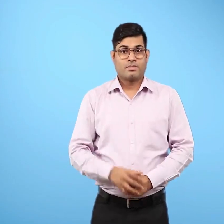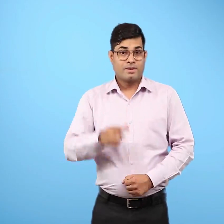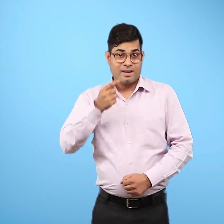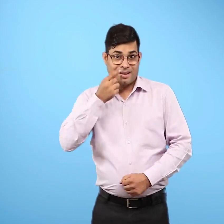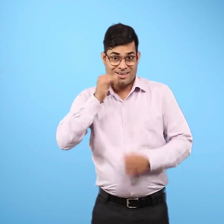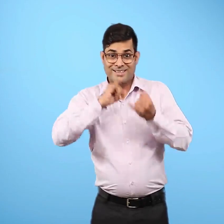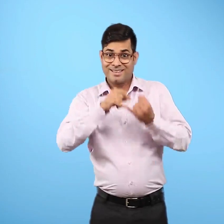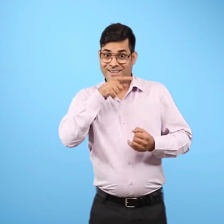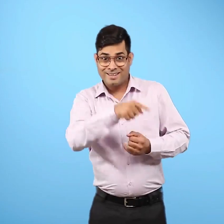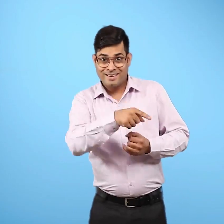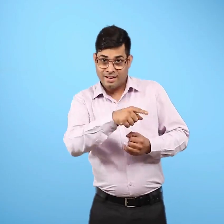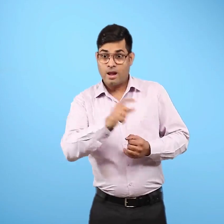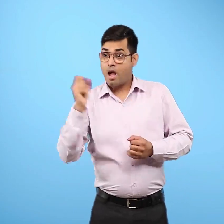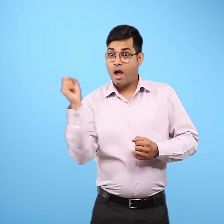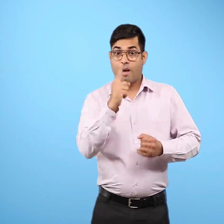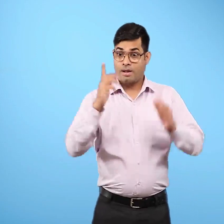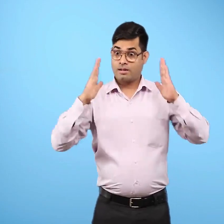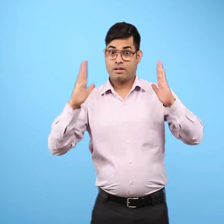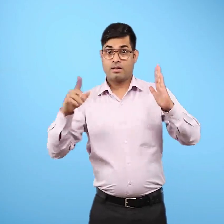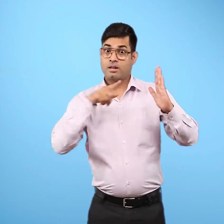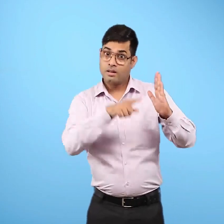How many glasses will he drink in 1 month?